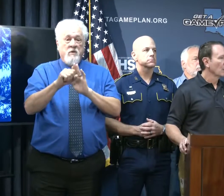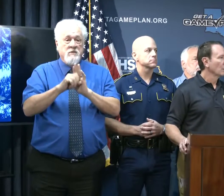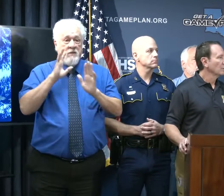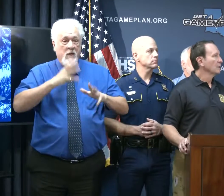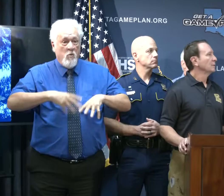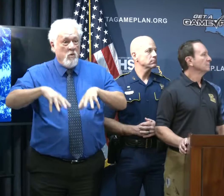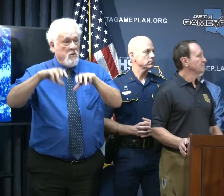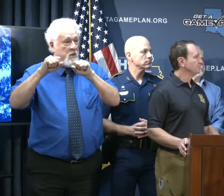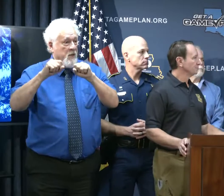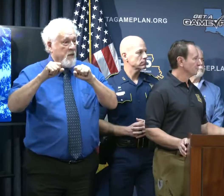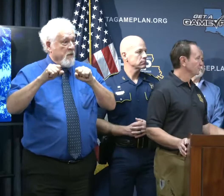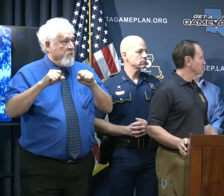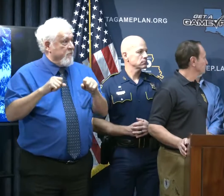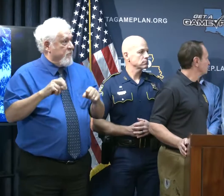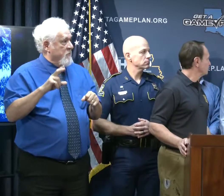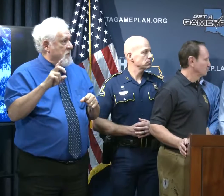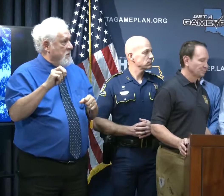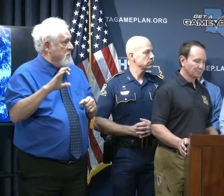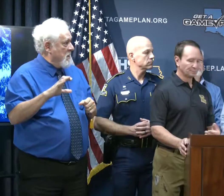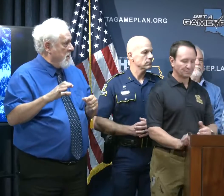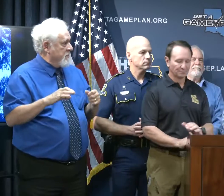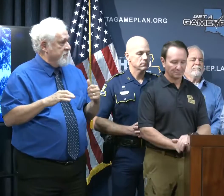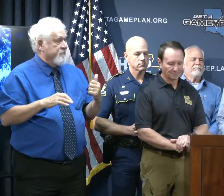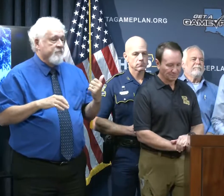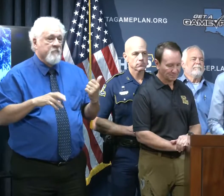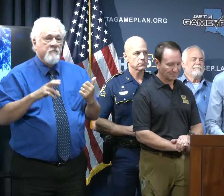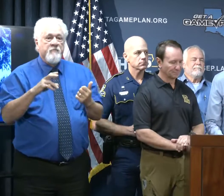people? Go ahead, Doc. We got it. No?